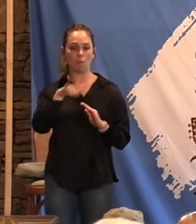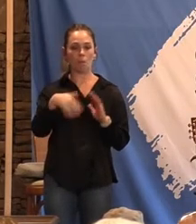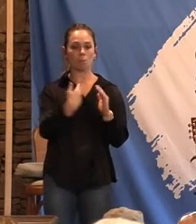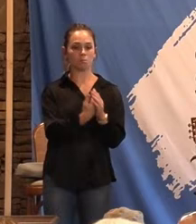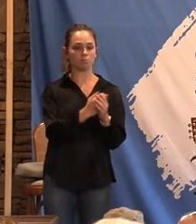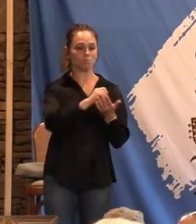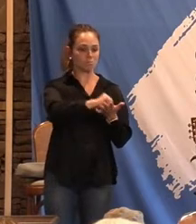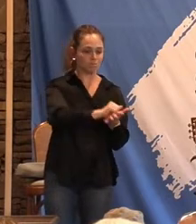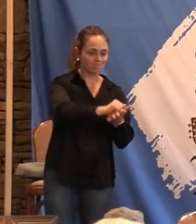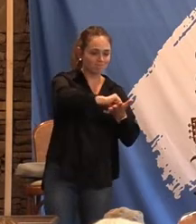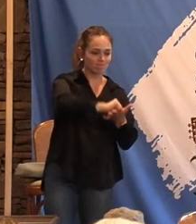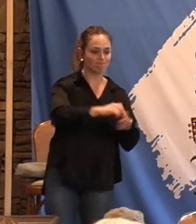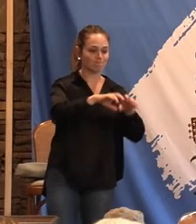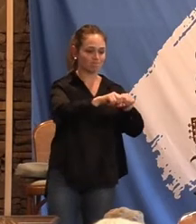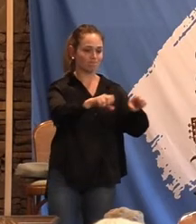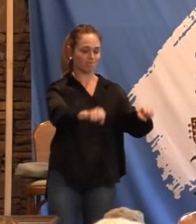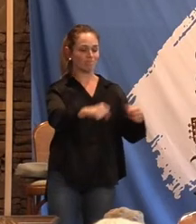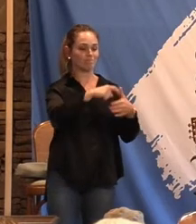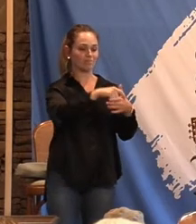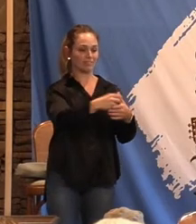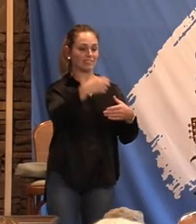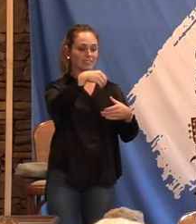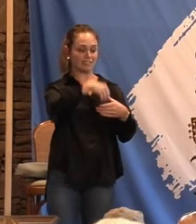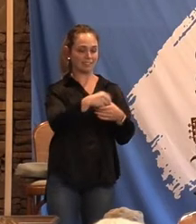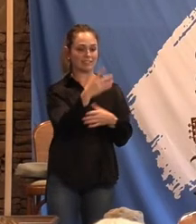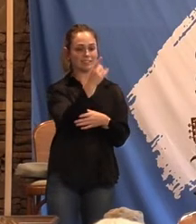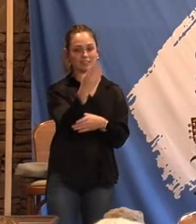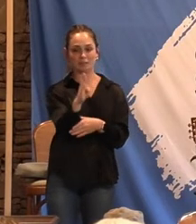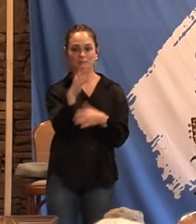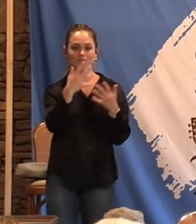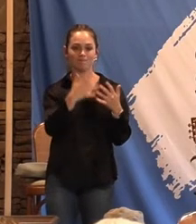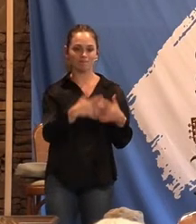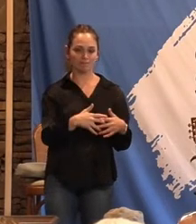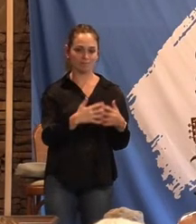all be ground to sausage meat in Dunderbeck's machine.